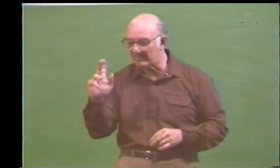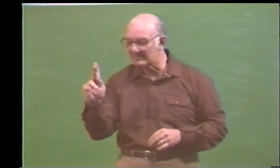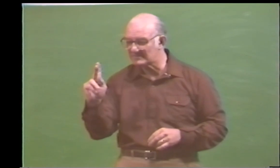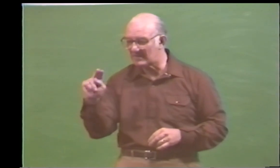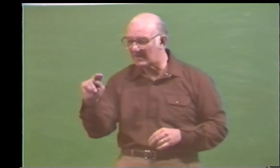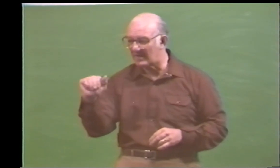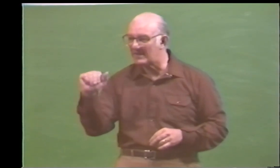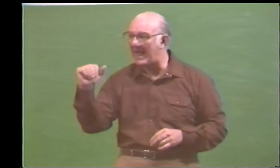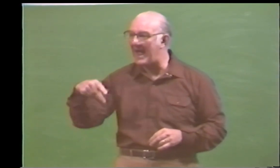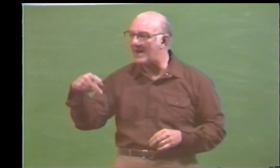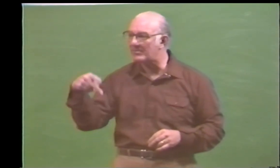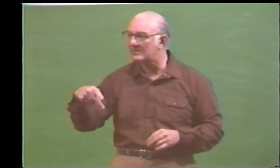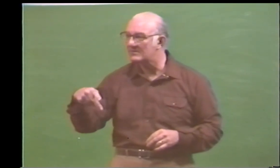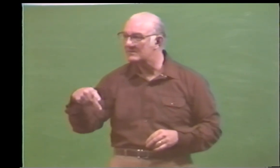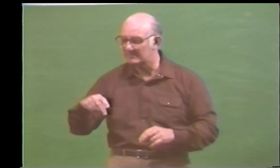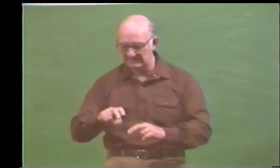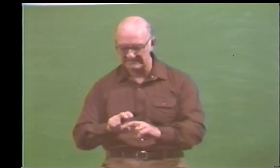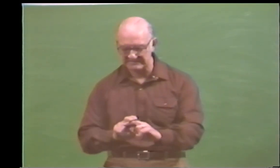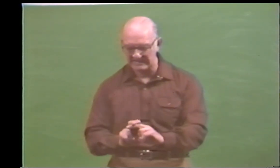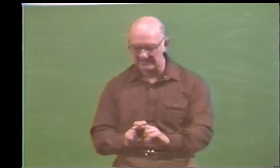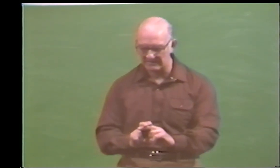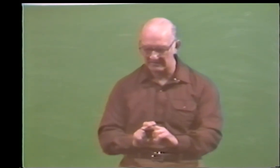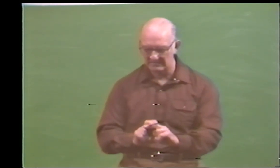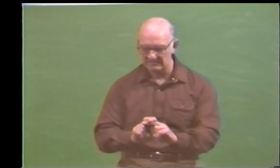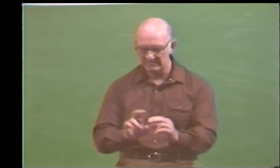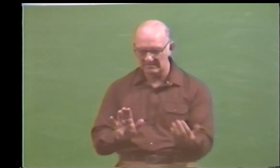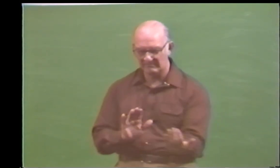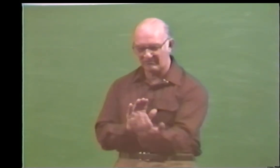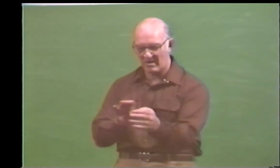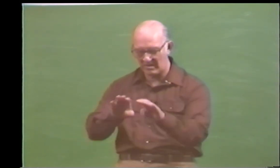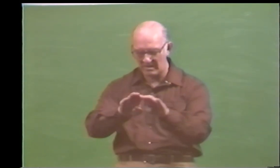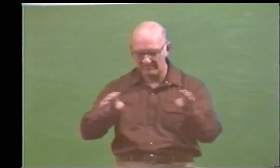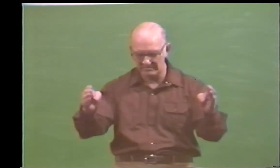James Knapp is seated in front of it.